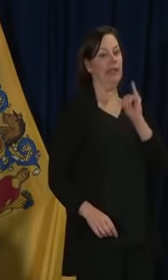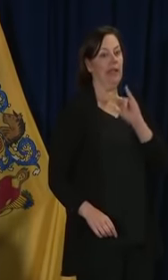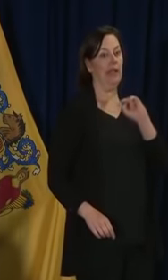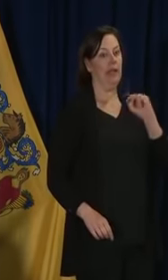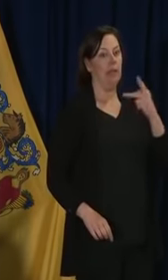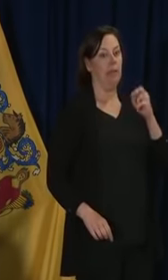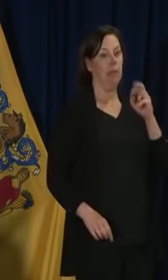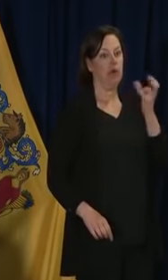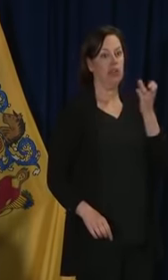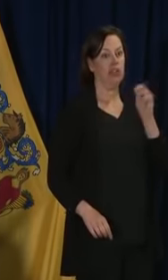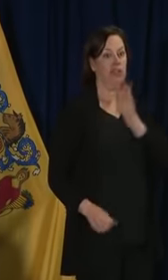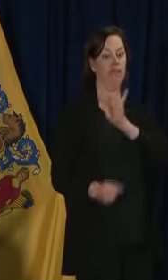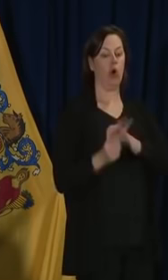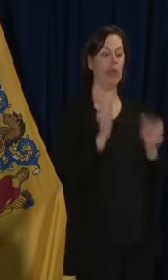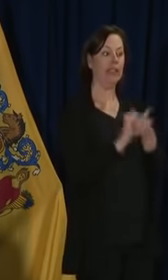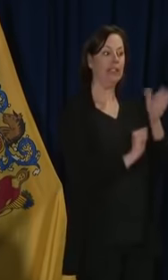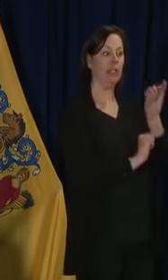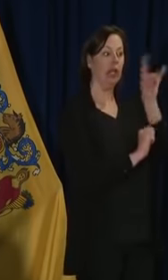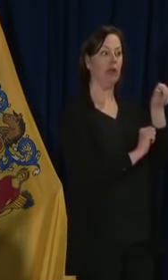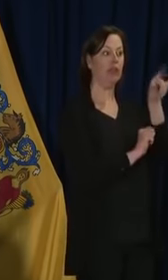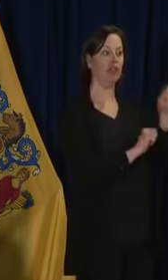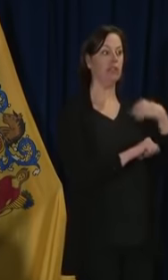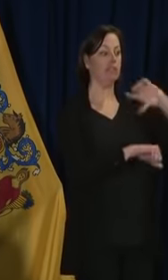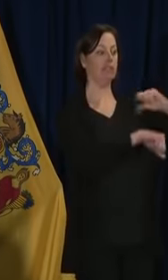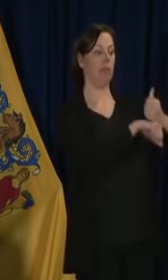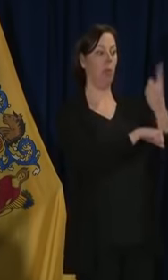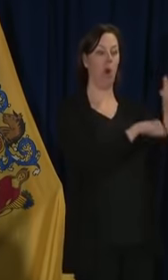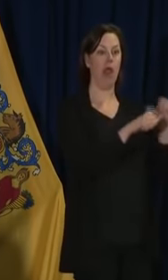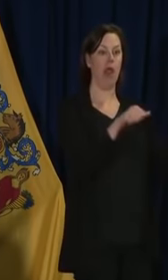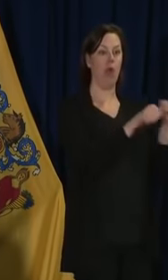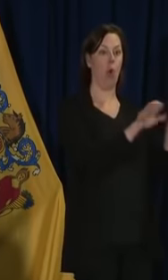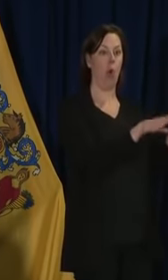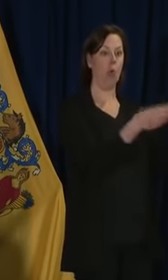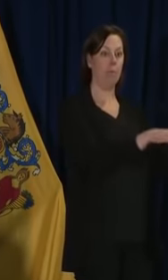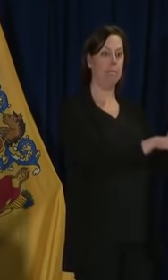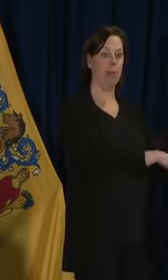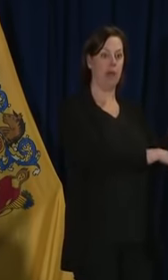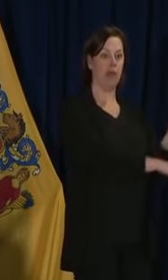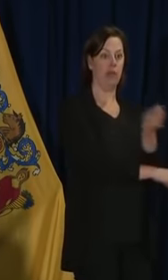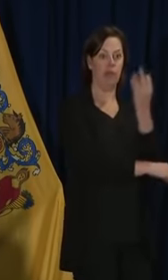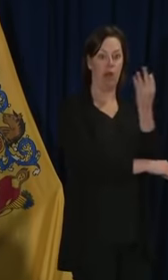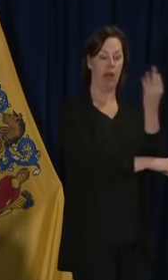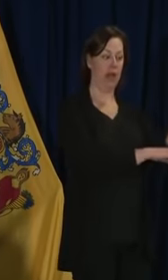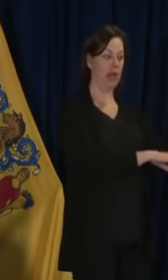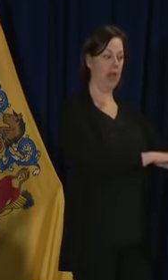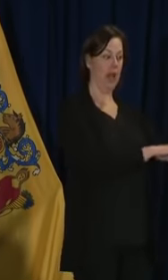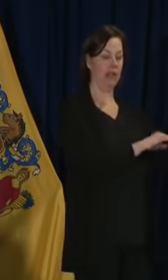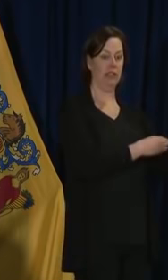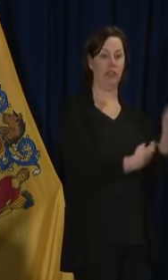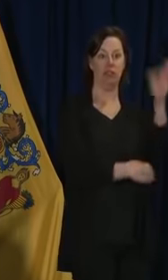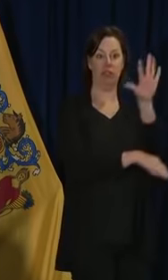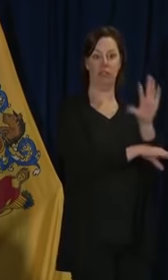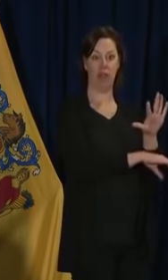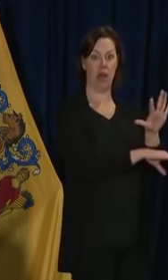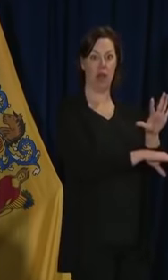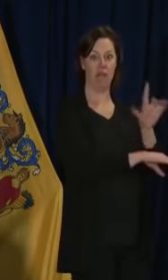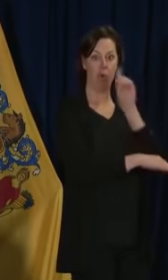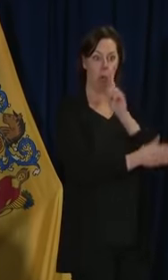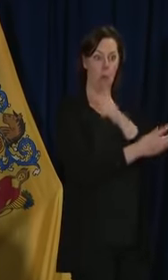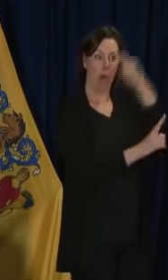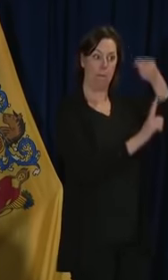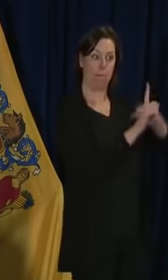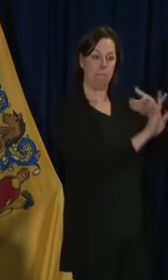Each county should have a location that's open Monday through Friday from 9 to 5 for 1 month